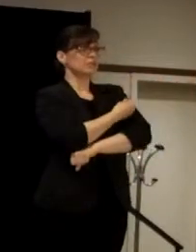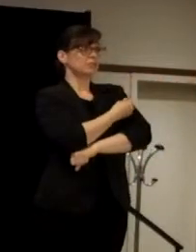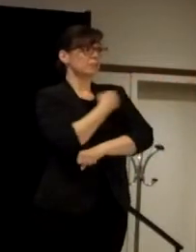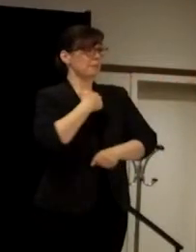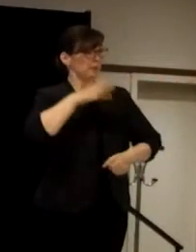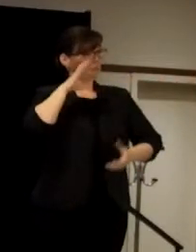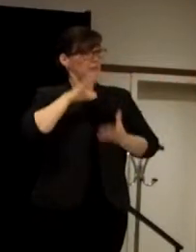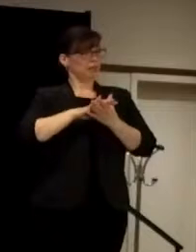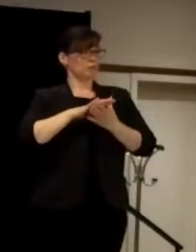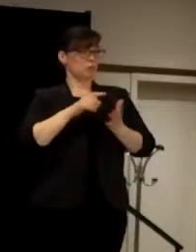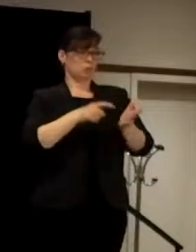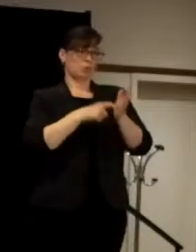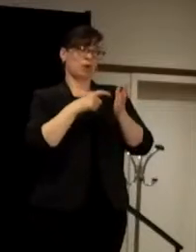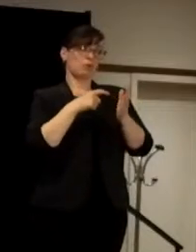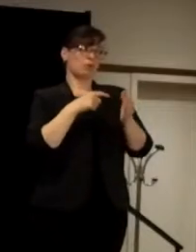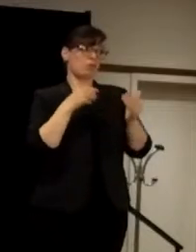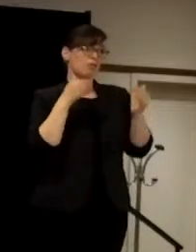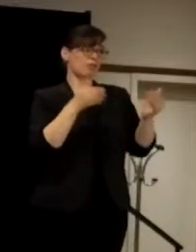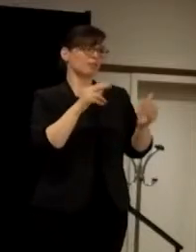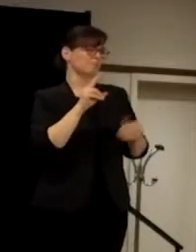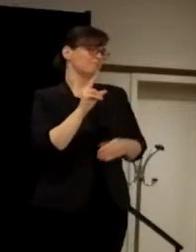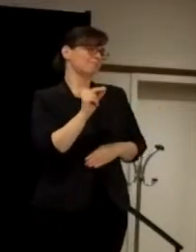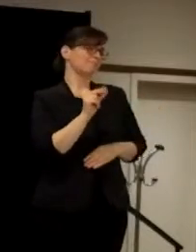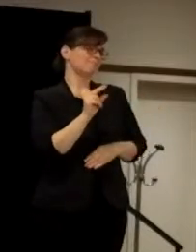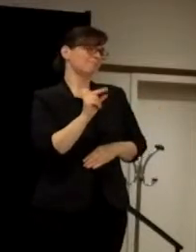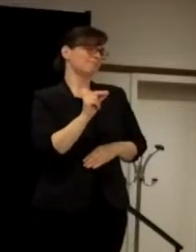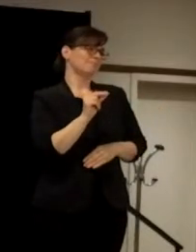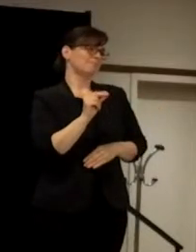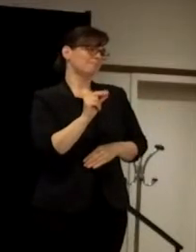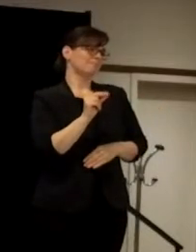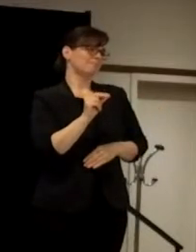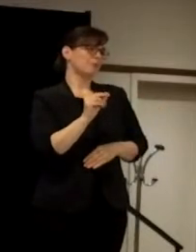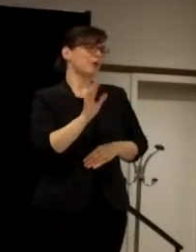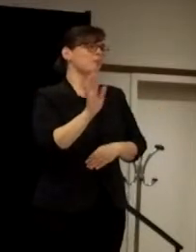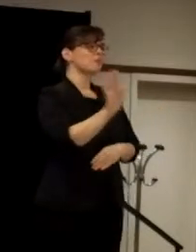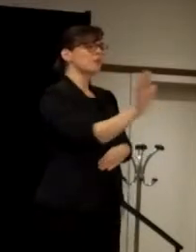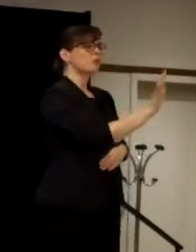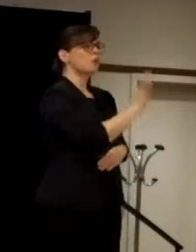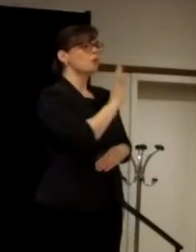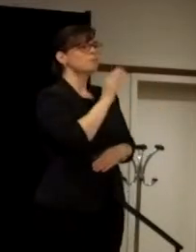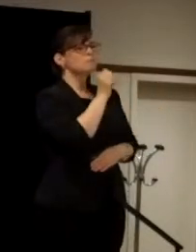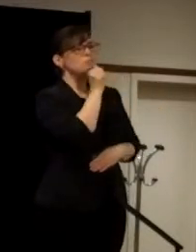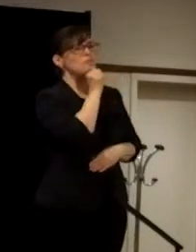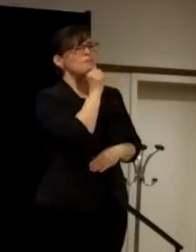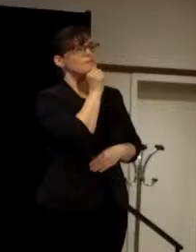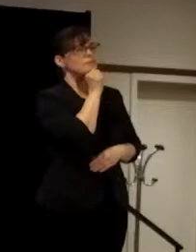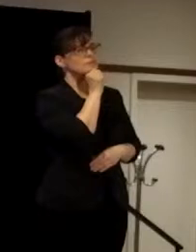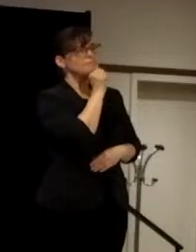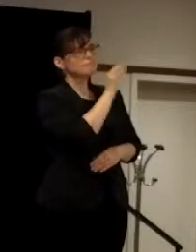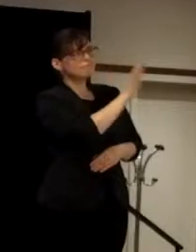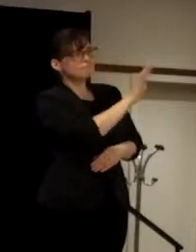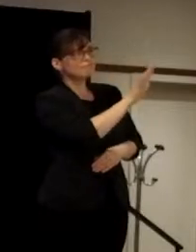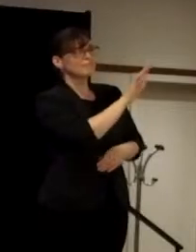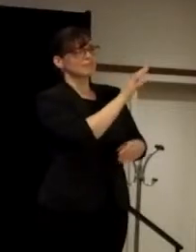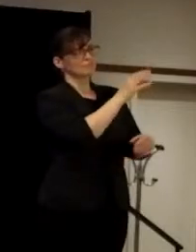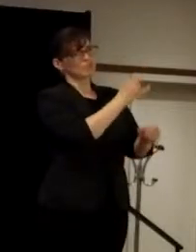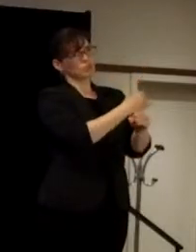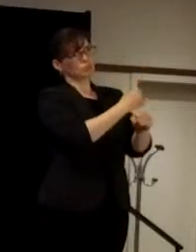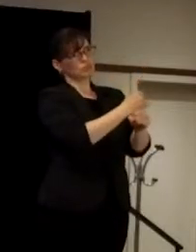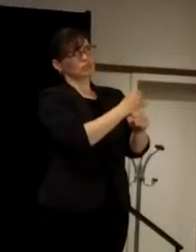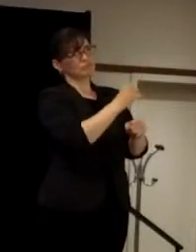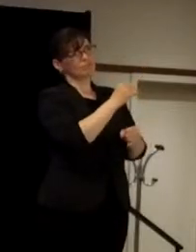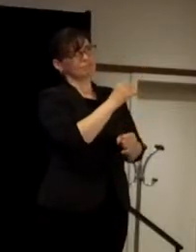I don't, but I'm not going to second guess. They're a private institution, that's their call. We'll work with so right now we're going to give